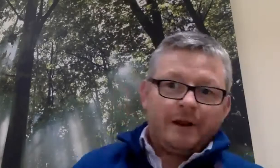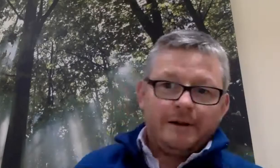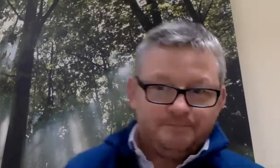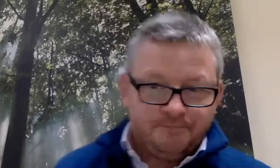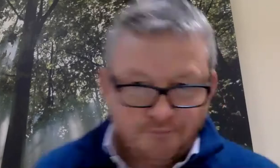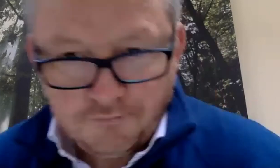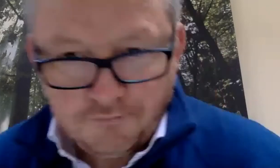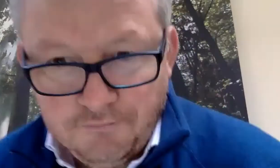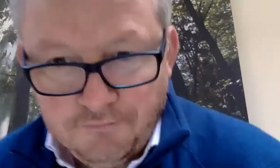Okay, yeah.